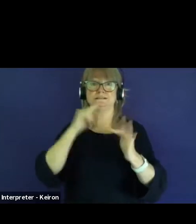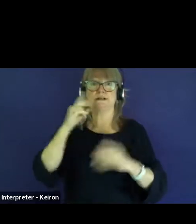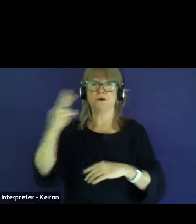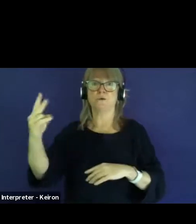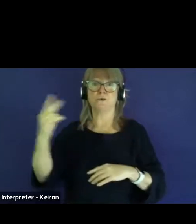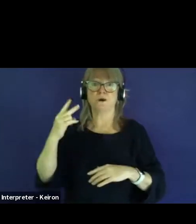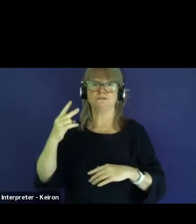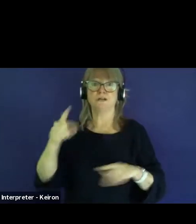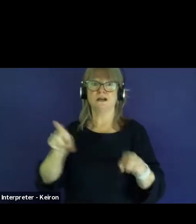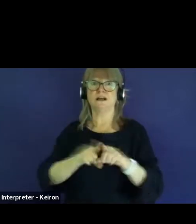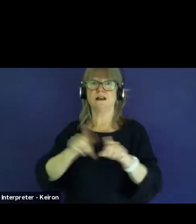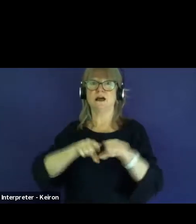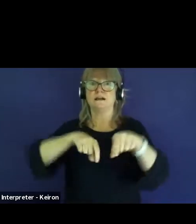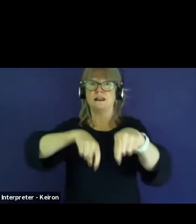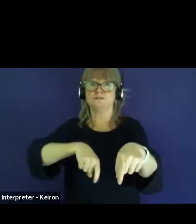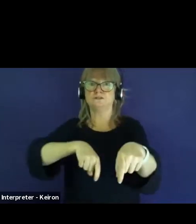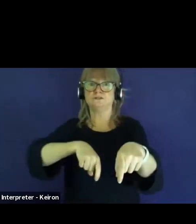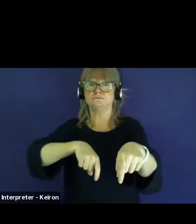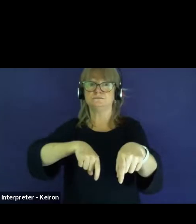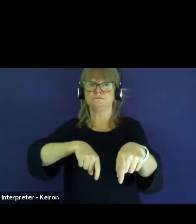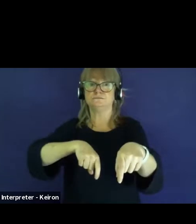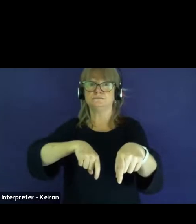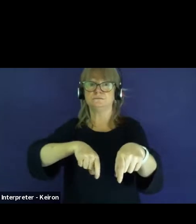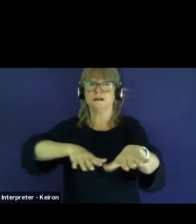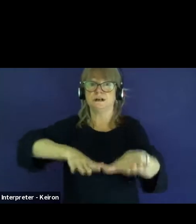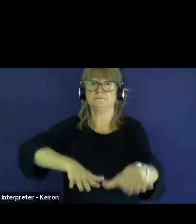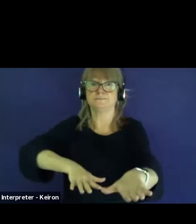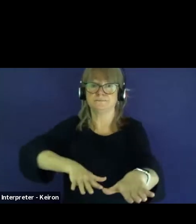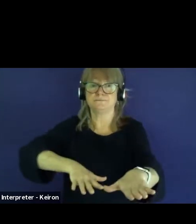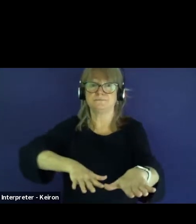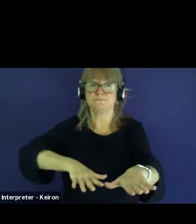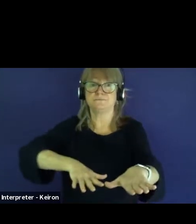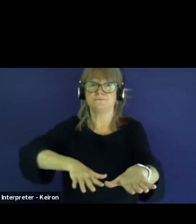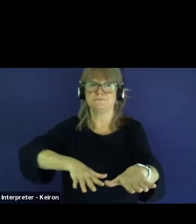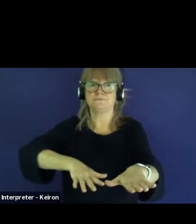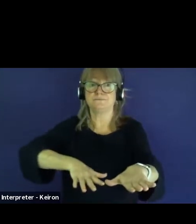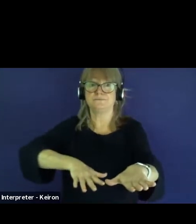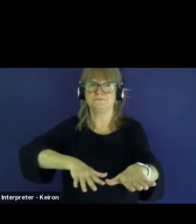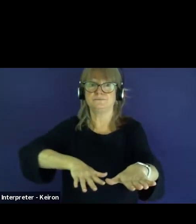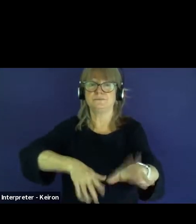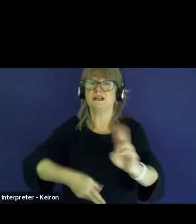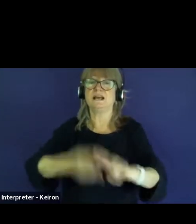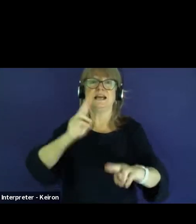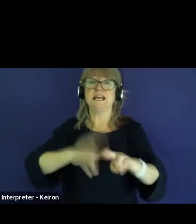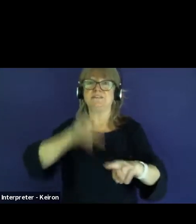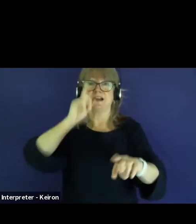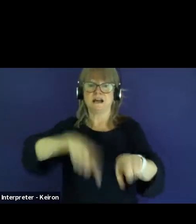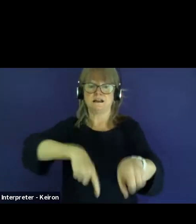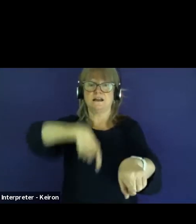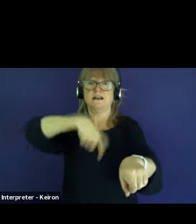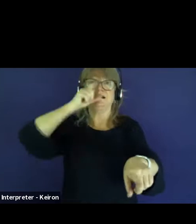a lunge stance, hands down on the ground if you can. If you can't bring that back leg off the ground, you can pop that on the ground as